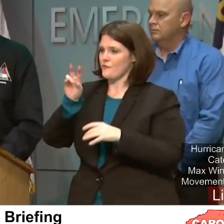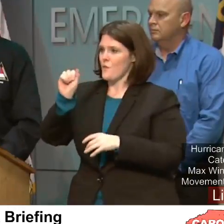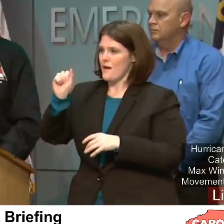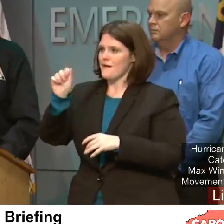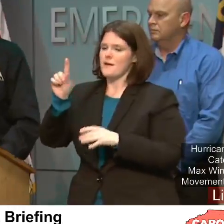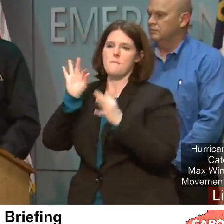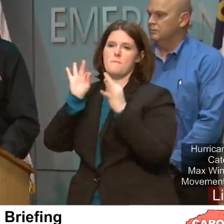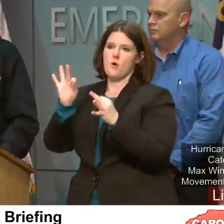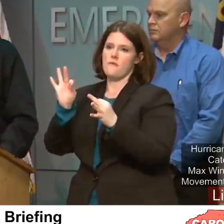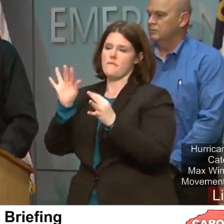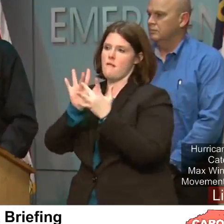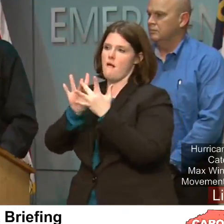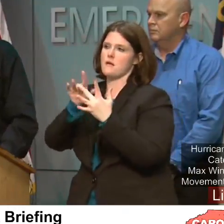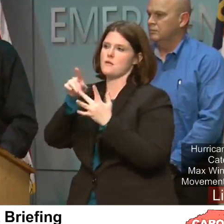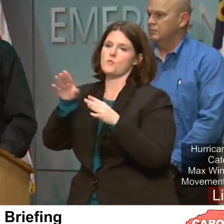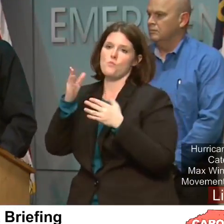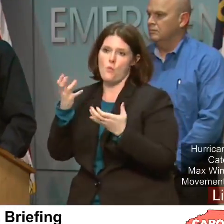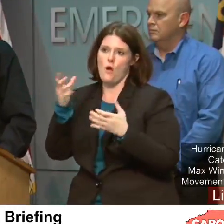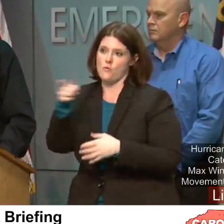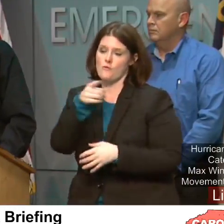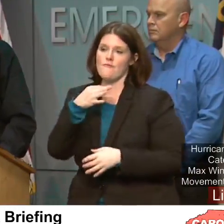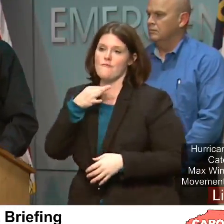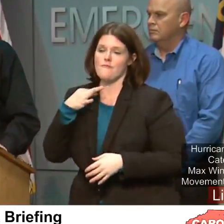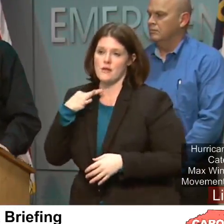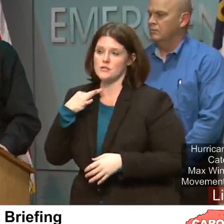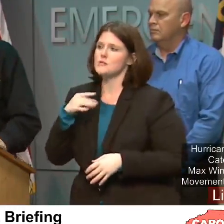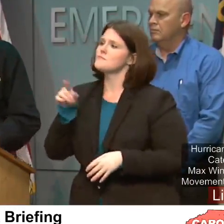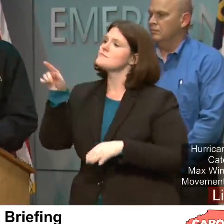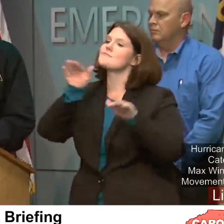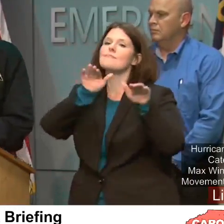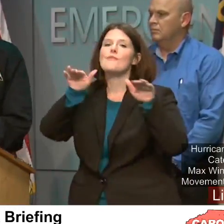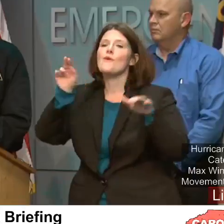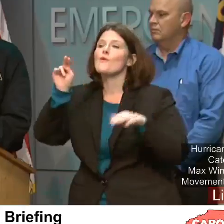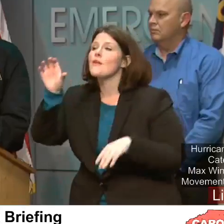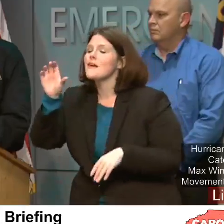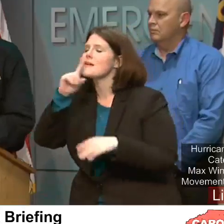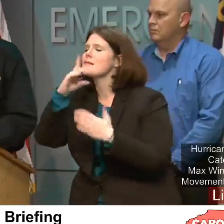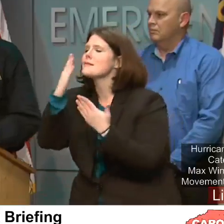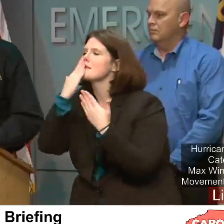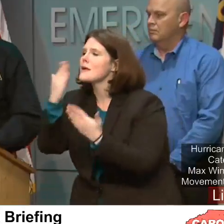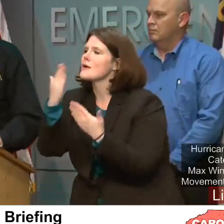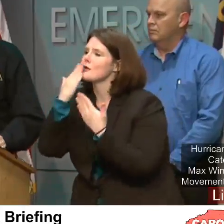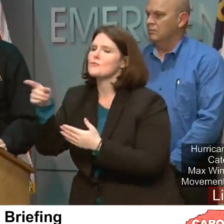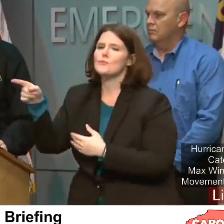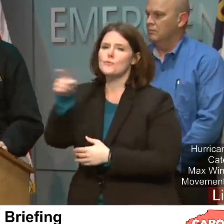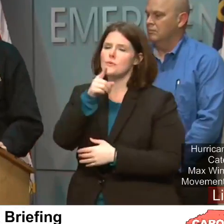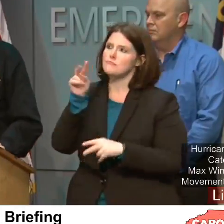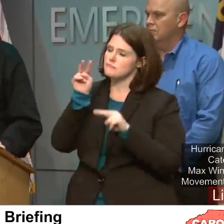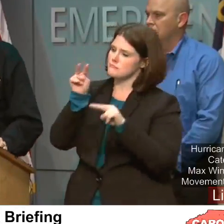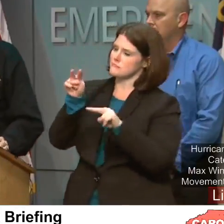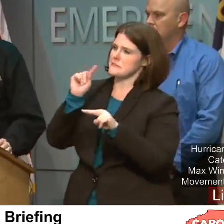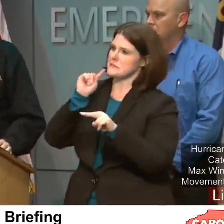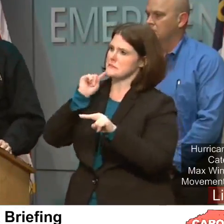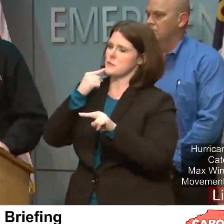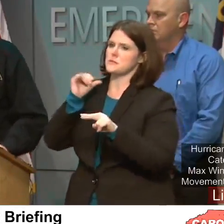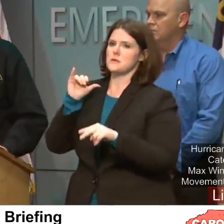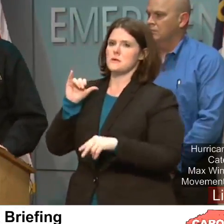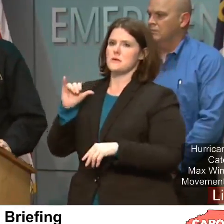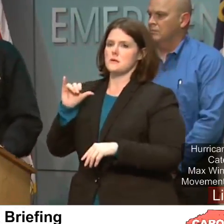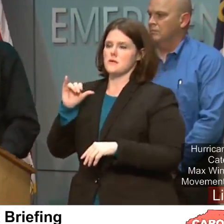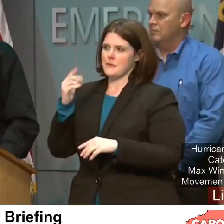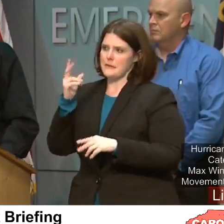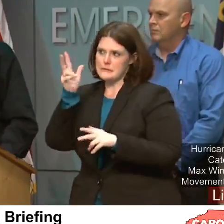To the people of North Carolina, thank you for taking this storm seriously. Thank you for following